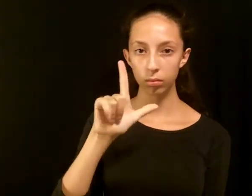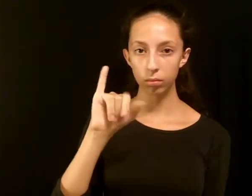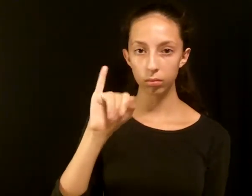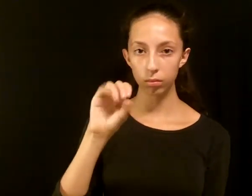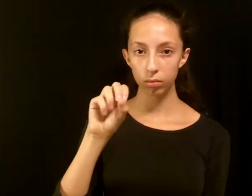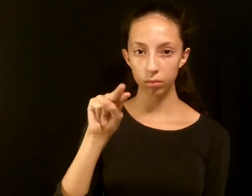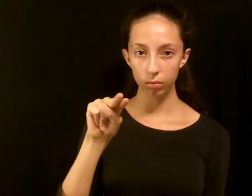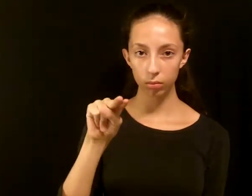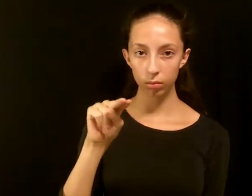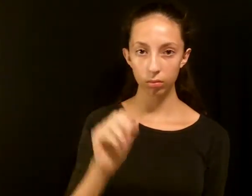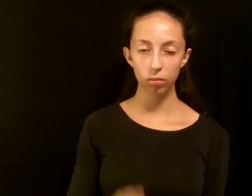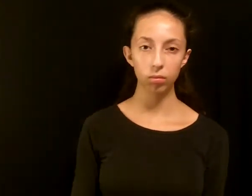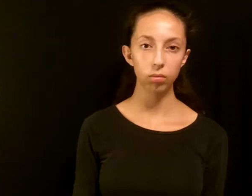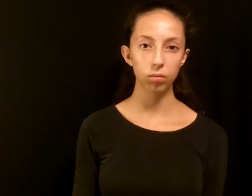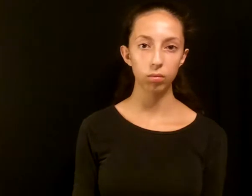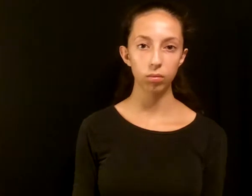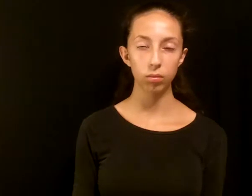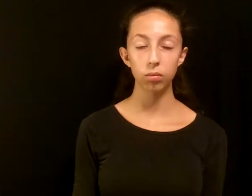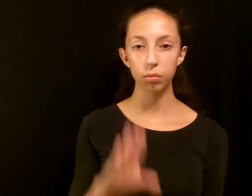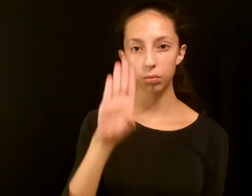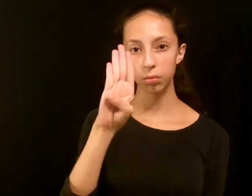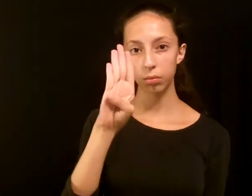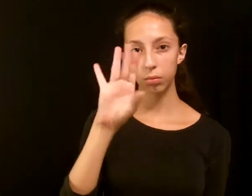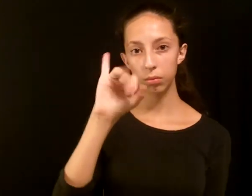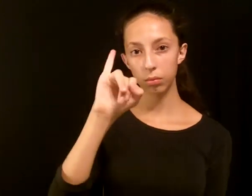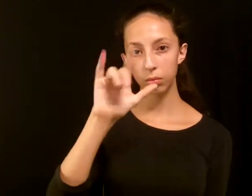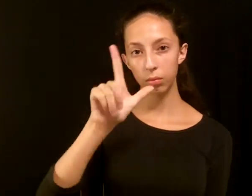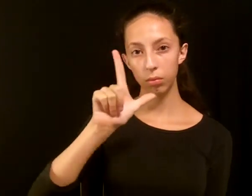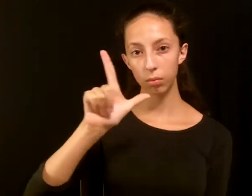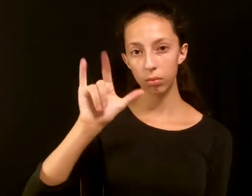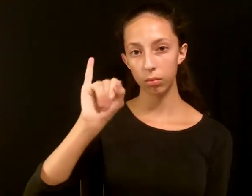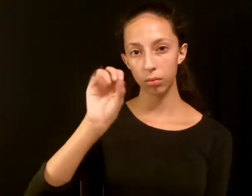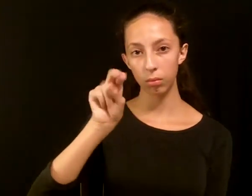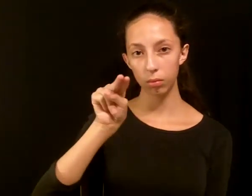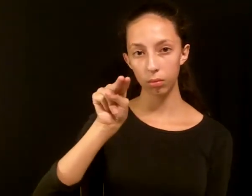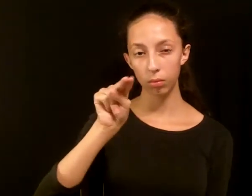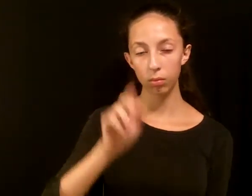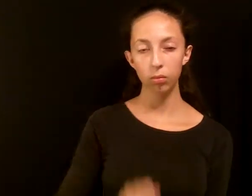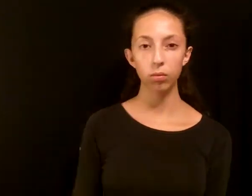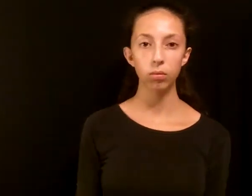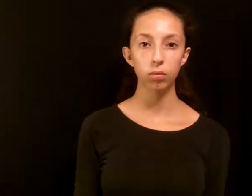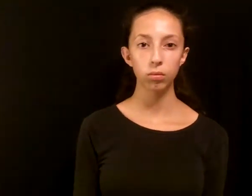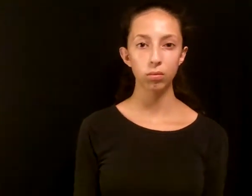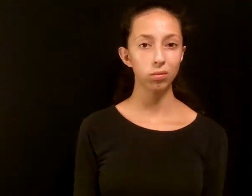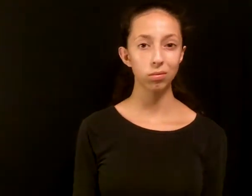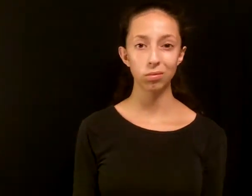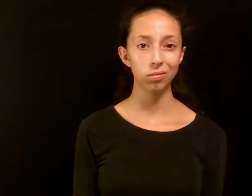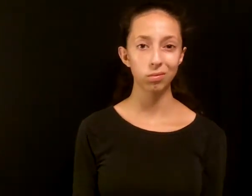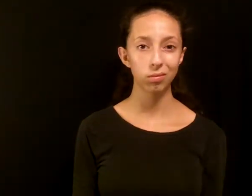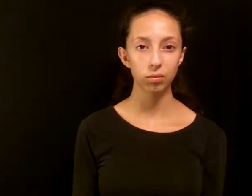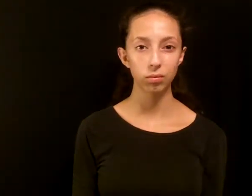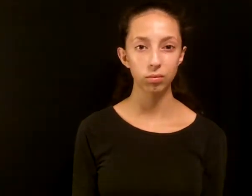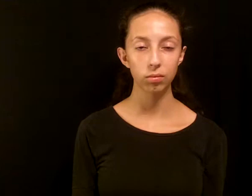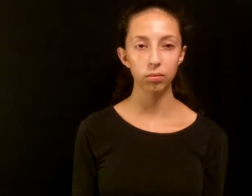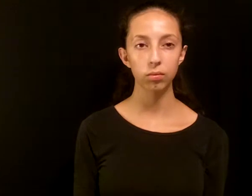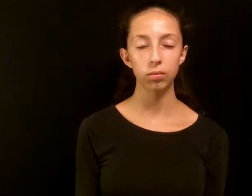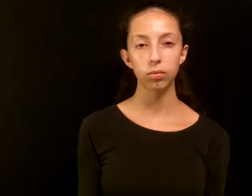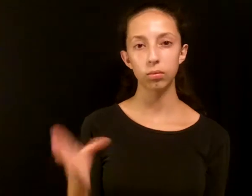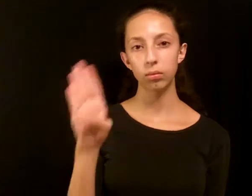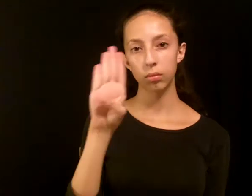then I-L-L-I-O-N. Billion is not hard. Million is not hard. And just make sure that they see that it's a